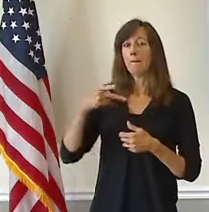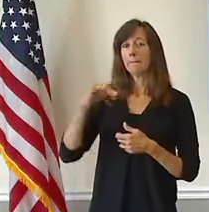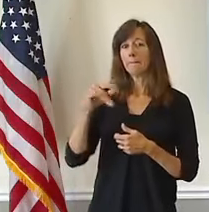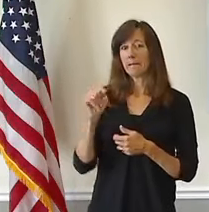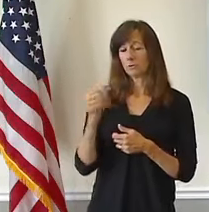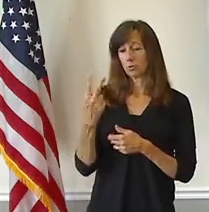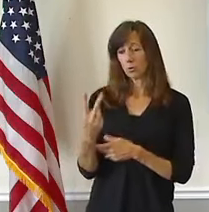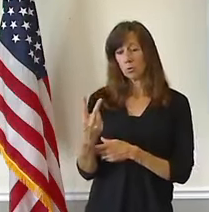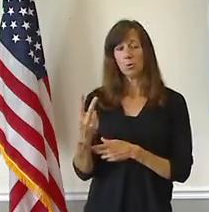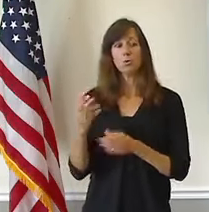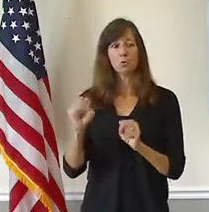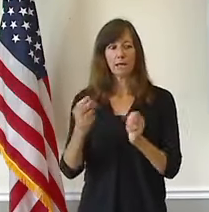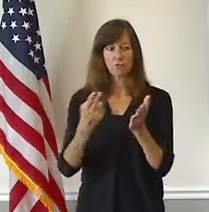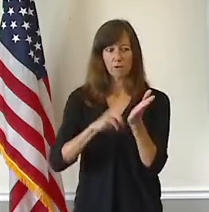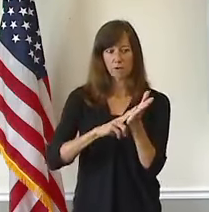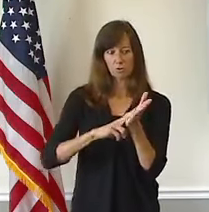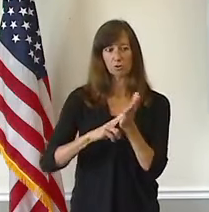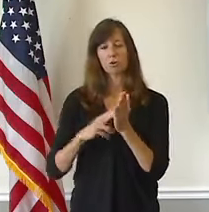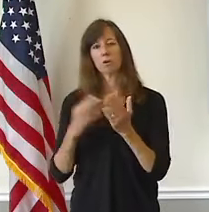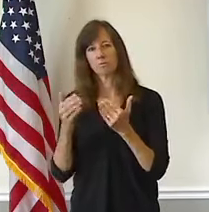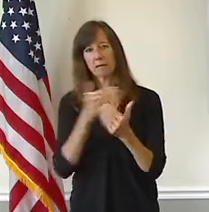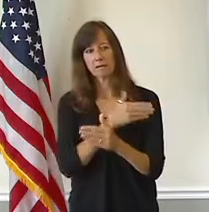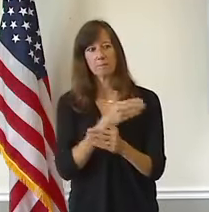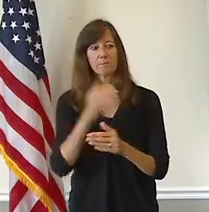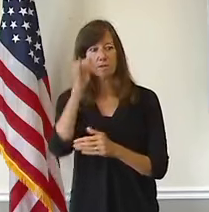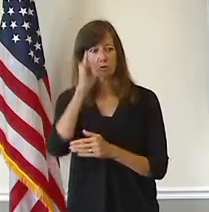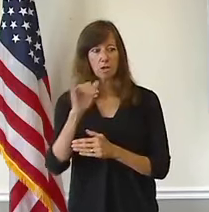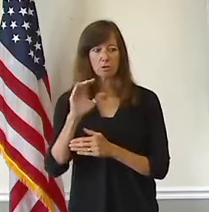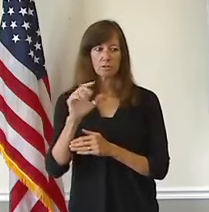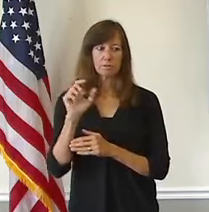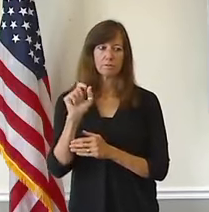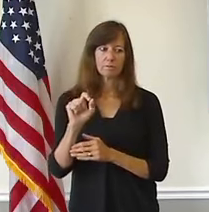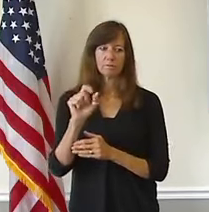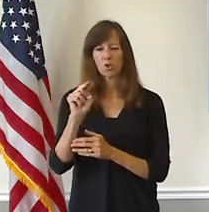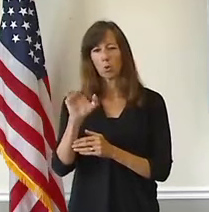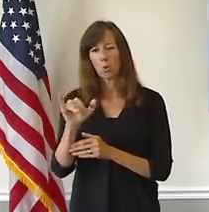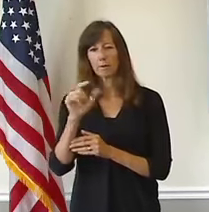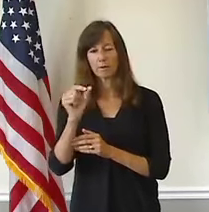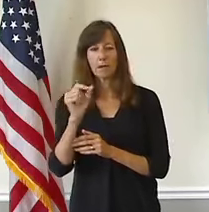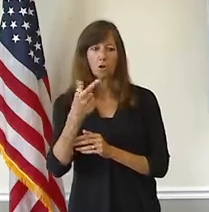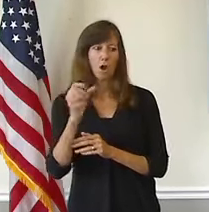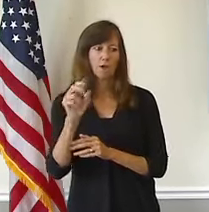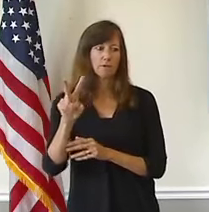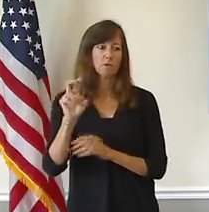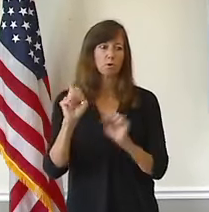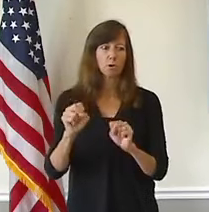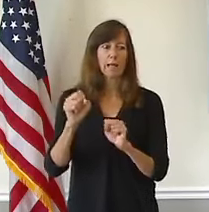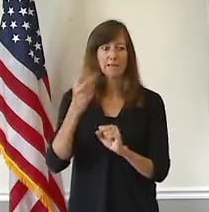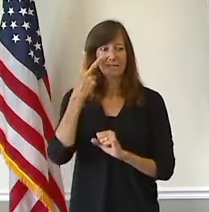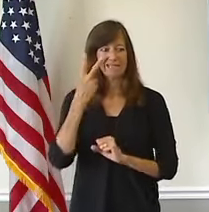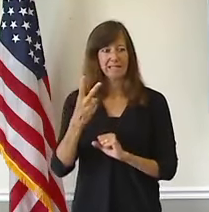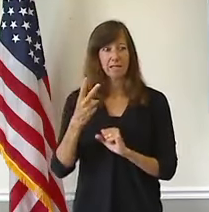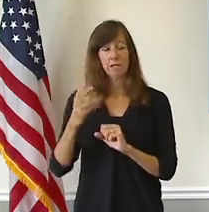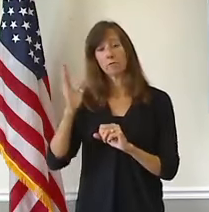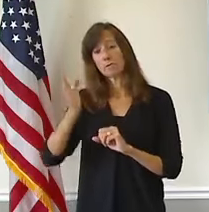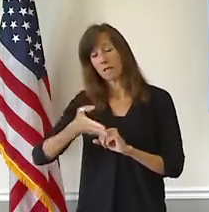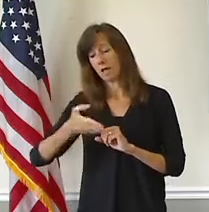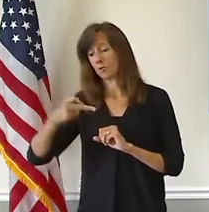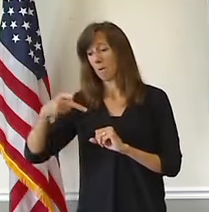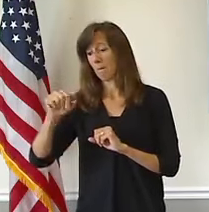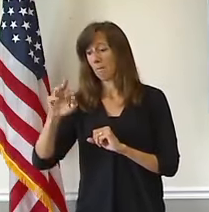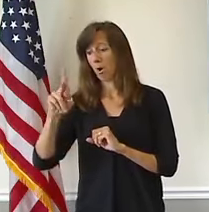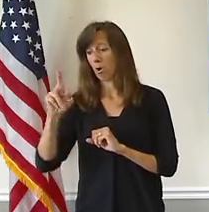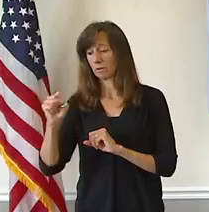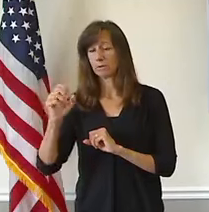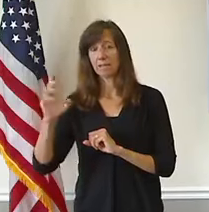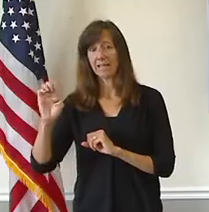dutchessny.gov/parks-events, or just, I'm sure, type in parks events in the search bar. You'll find your way to it. Please register. Space is limited. Carry in, carry out.